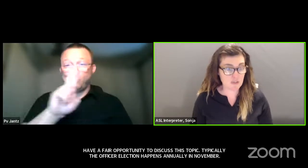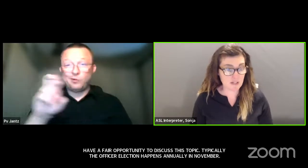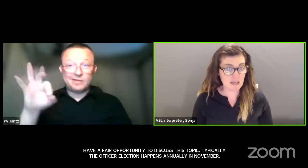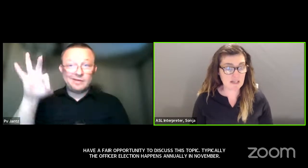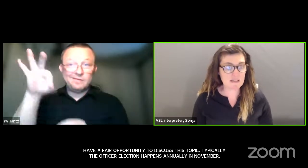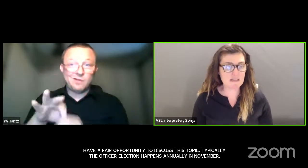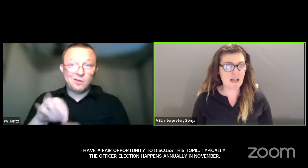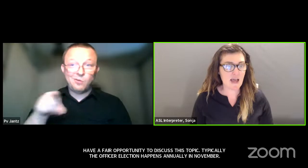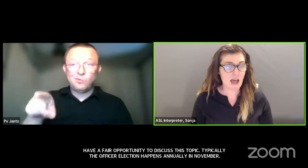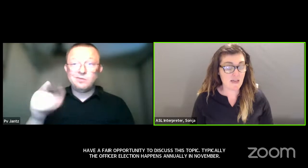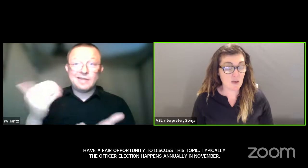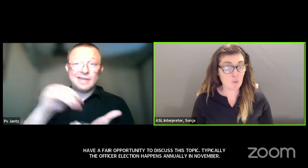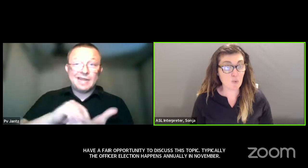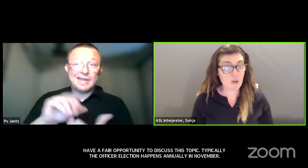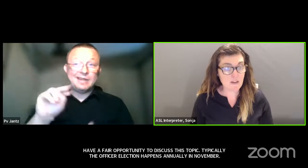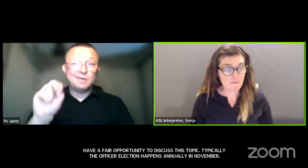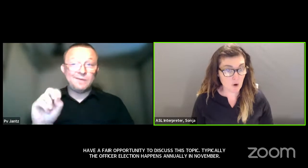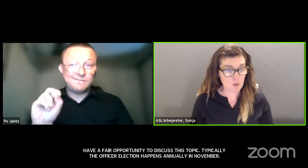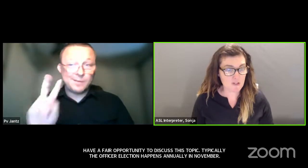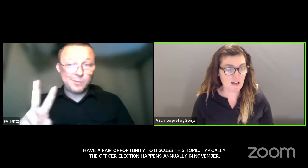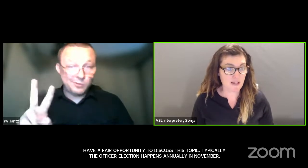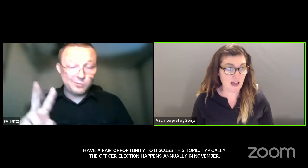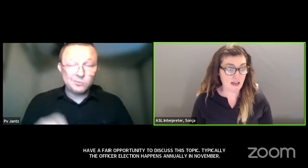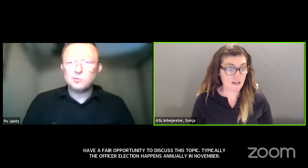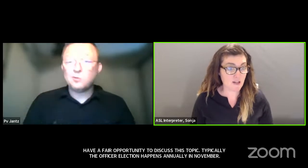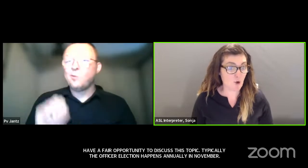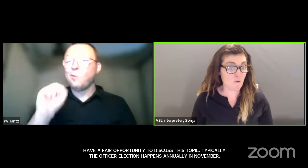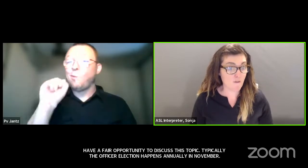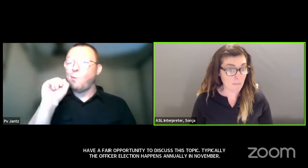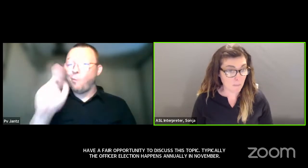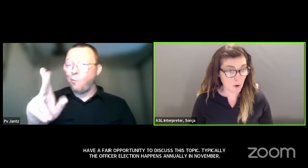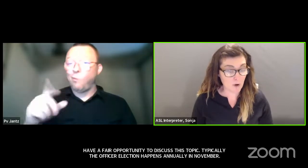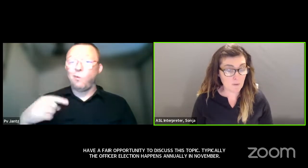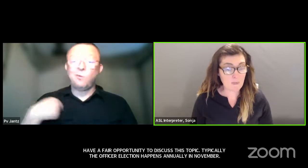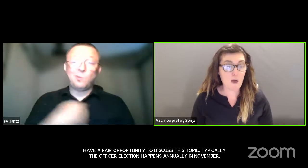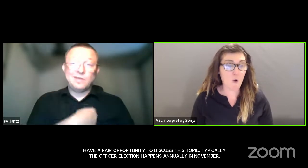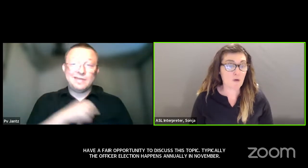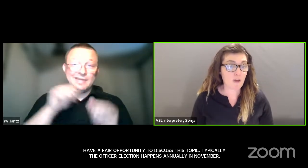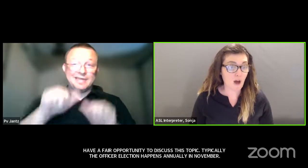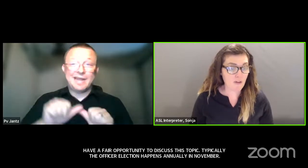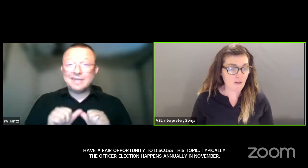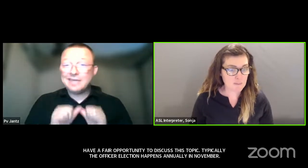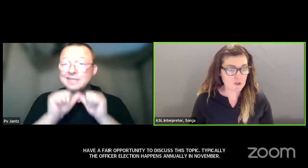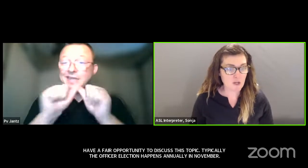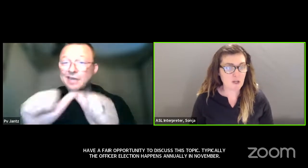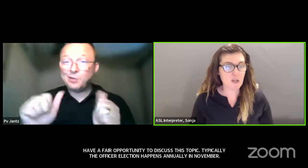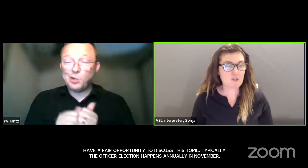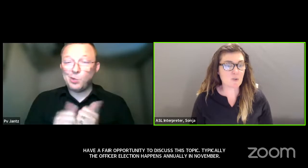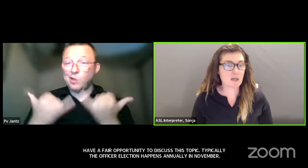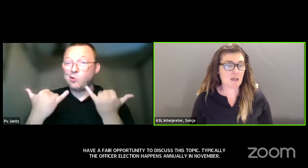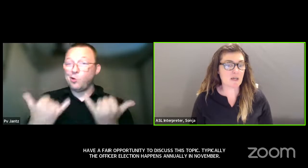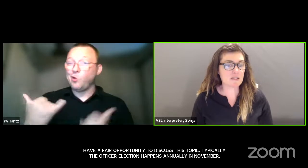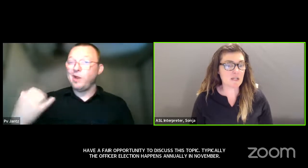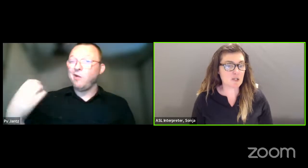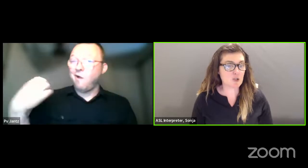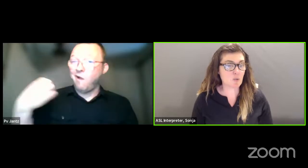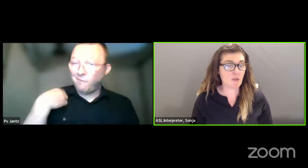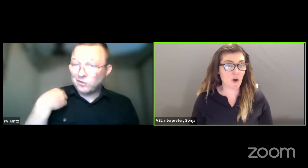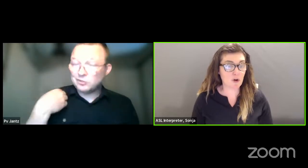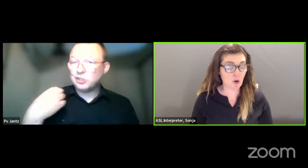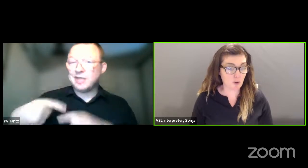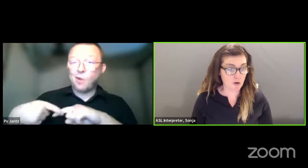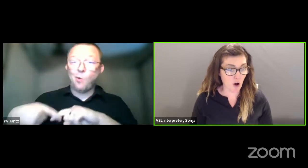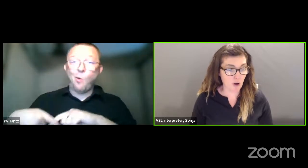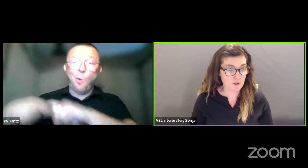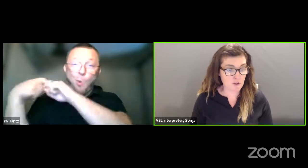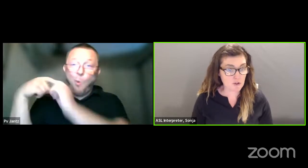and the proceedings, and then re-vote again in November. Or the other option is we can continue with